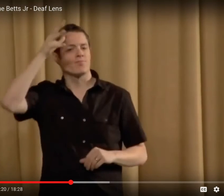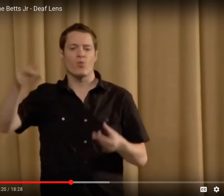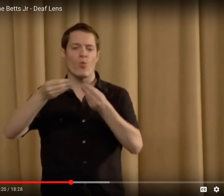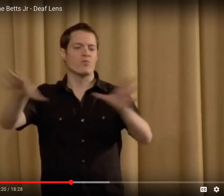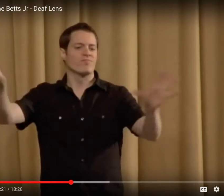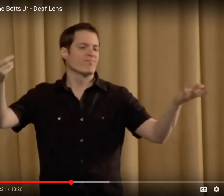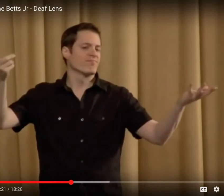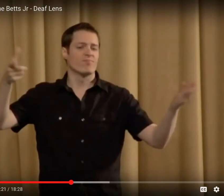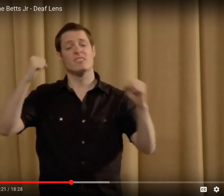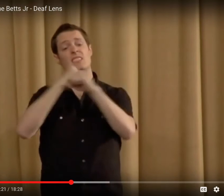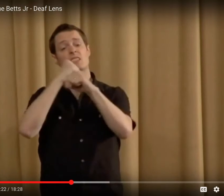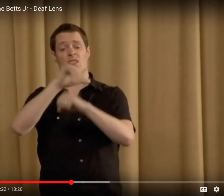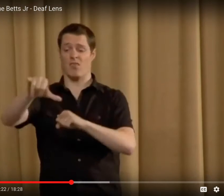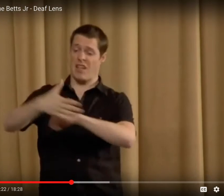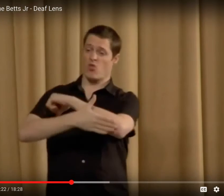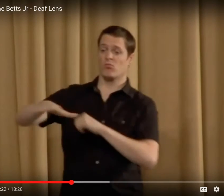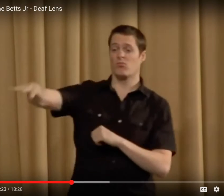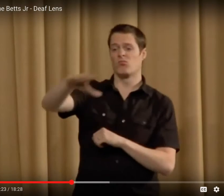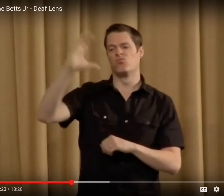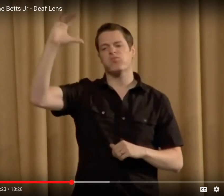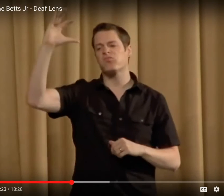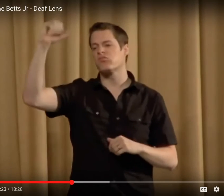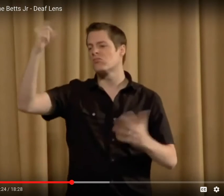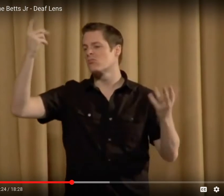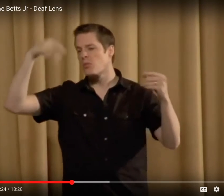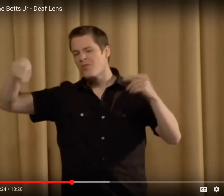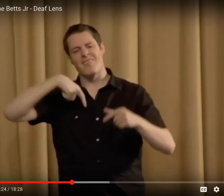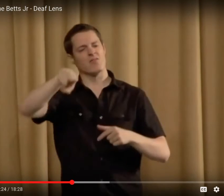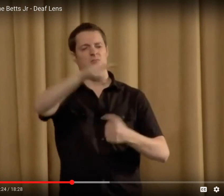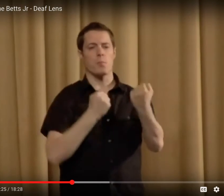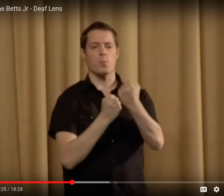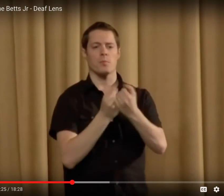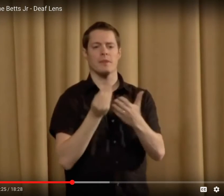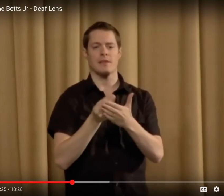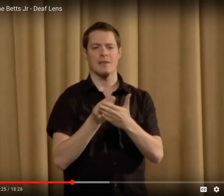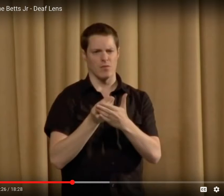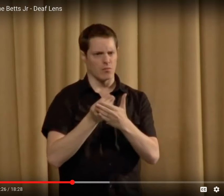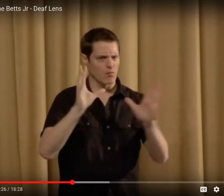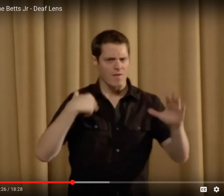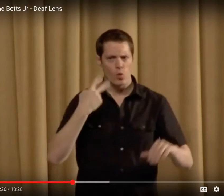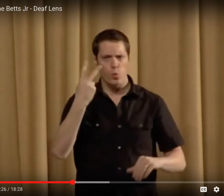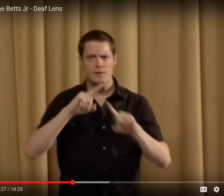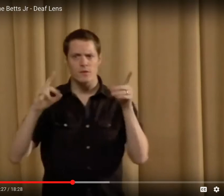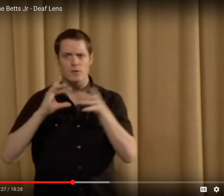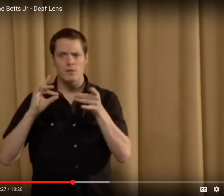So for example, voiceover, to just summarize, is like when we see like a poor boy and then there's a narrator saying he needs support and everything like